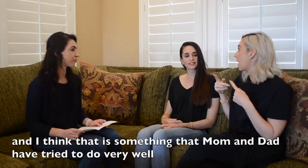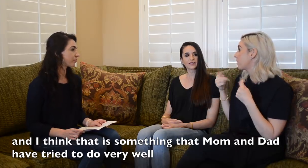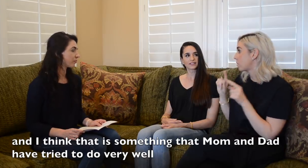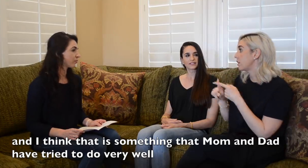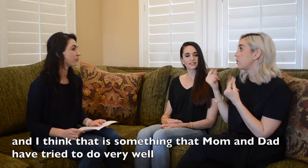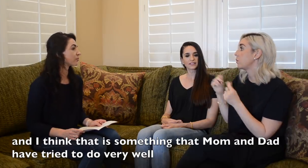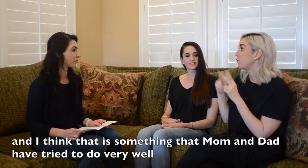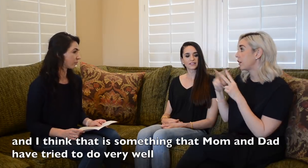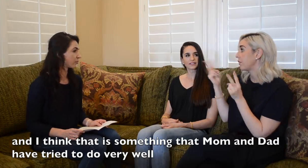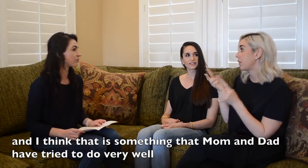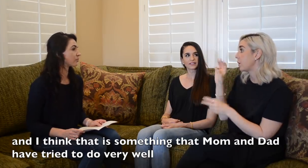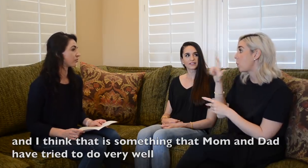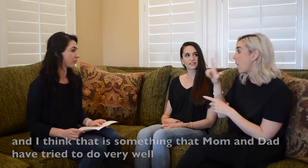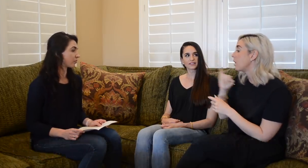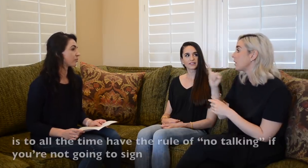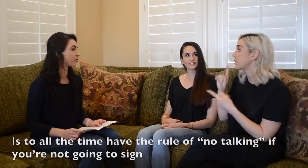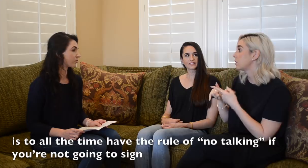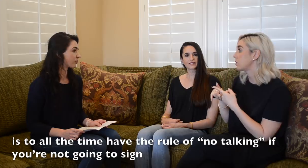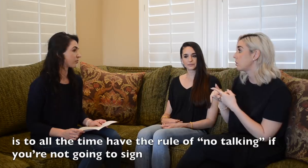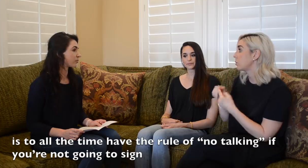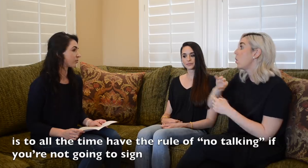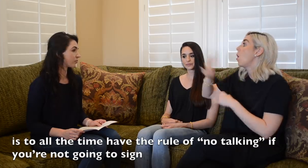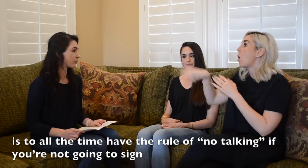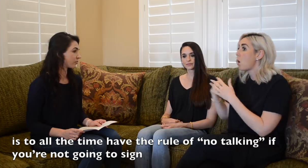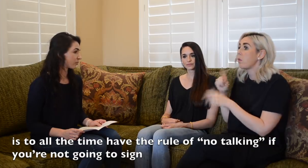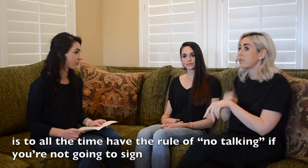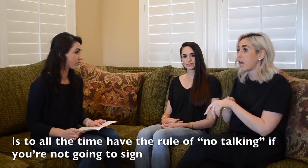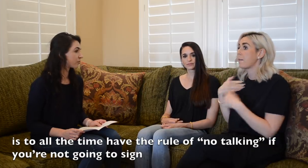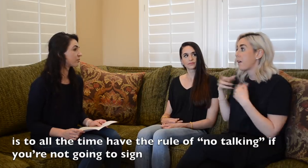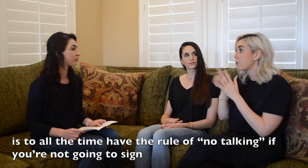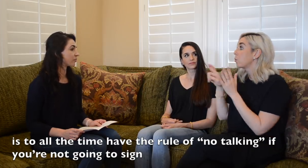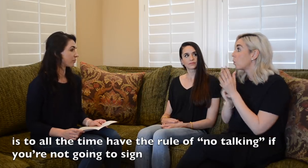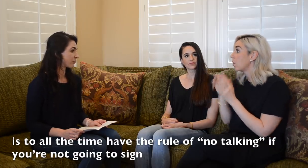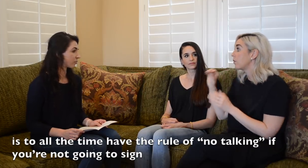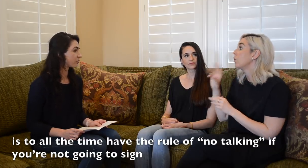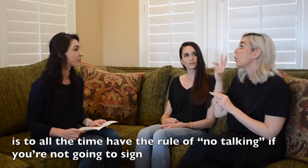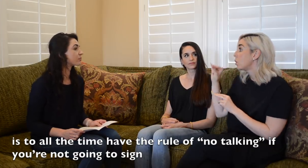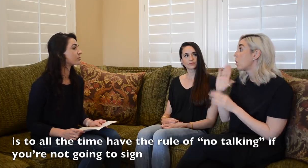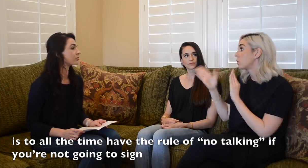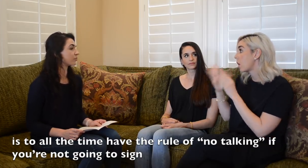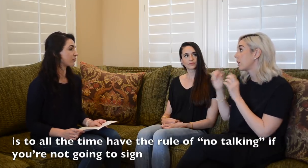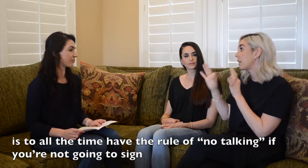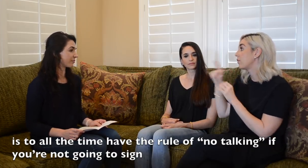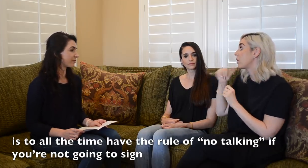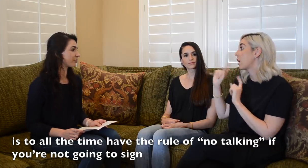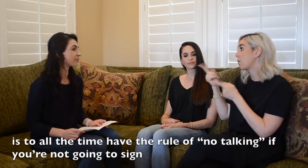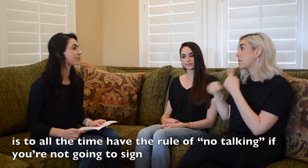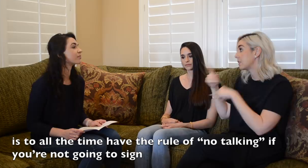have tried to do very, very well, is to all the time have the rule of no talking if you're not going to